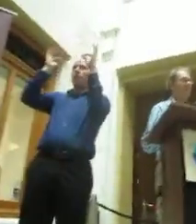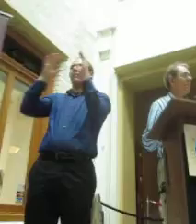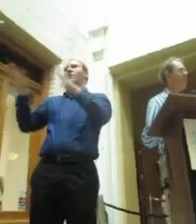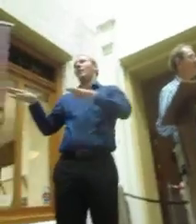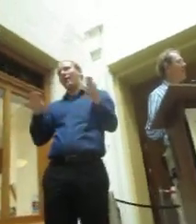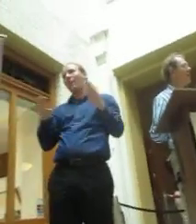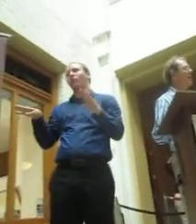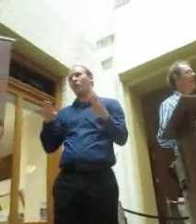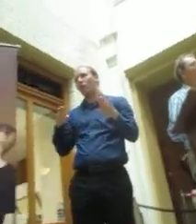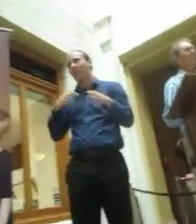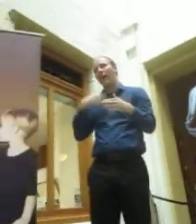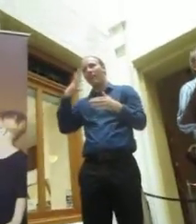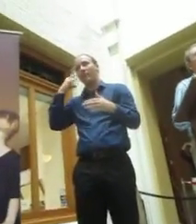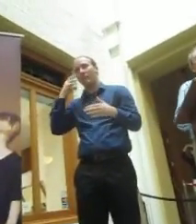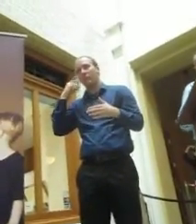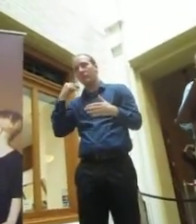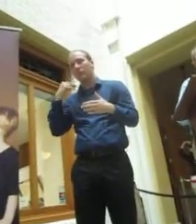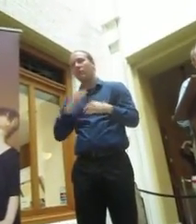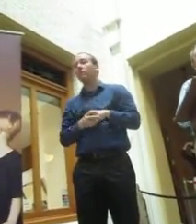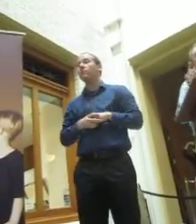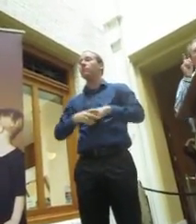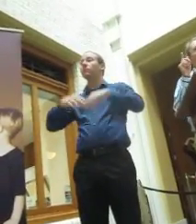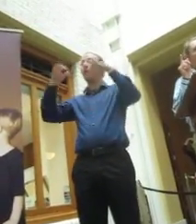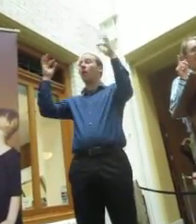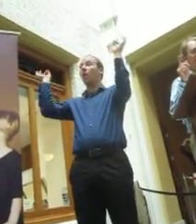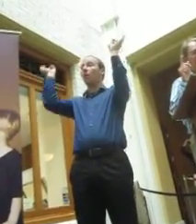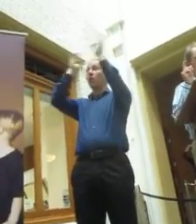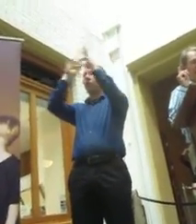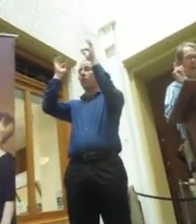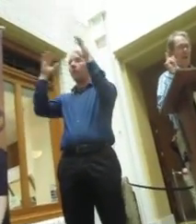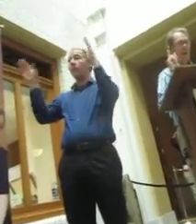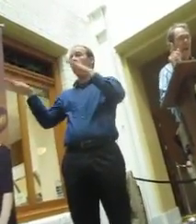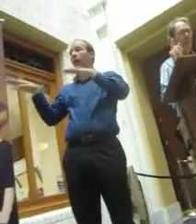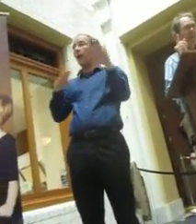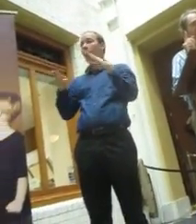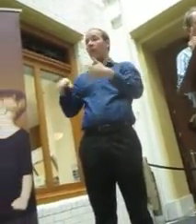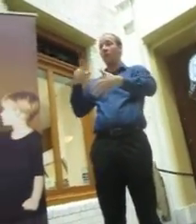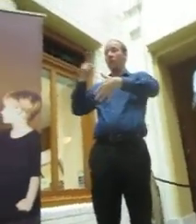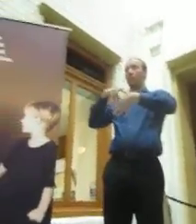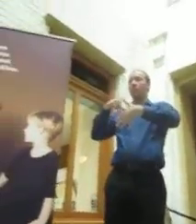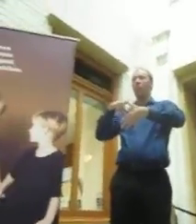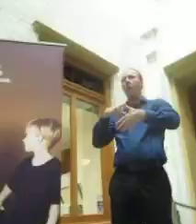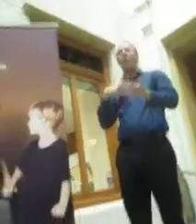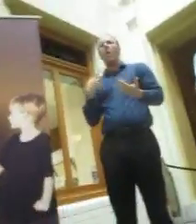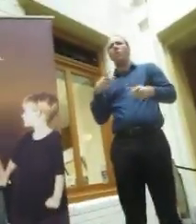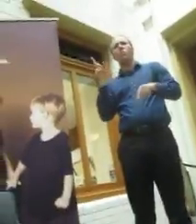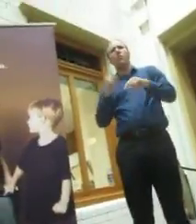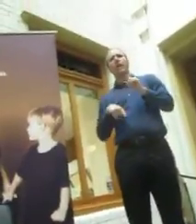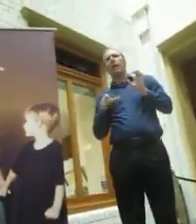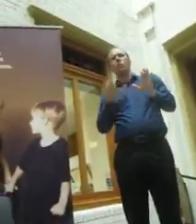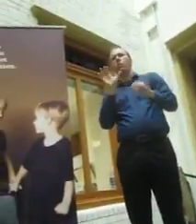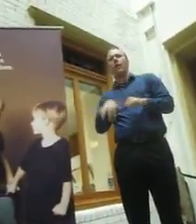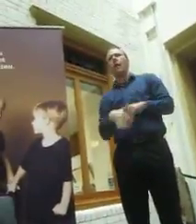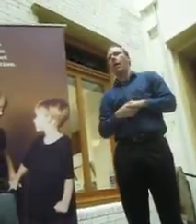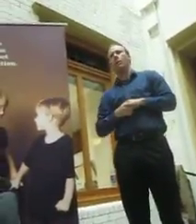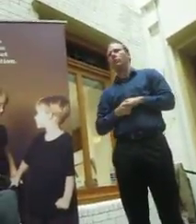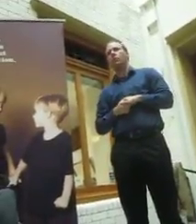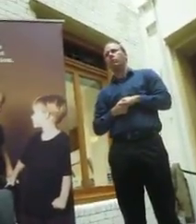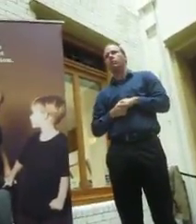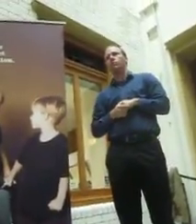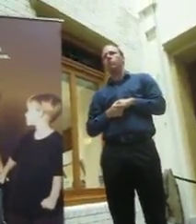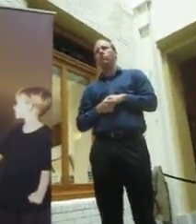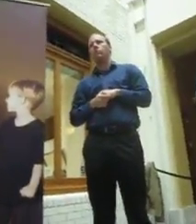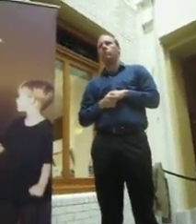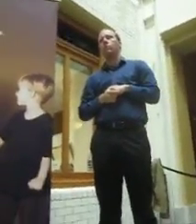loss. Clueless behavior number 1, it can't be done. As I said,